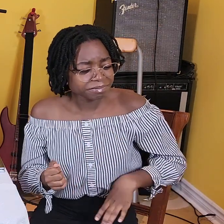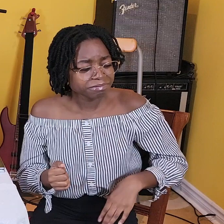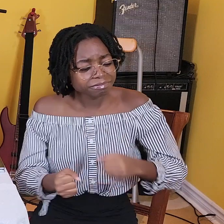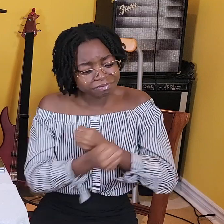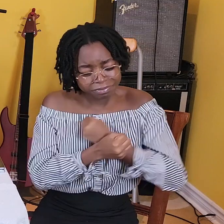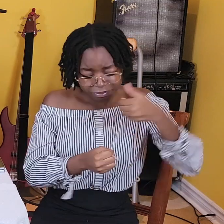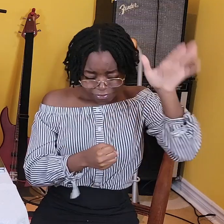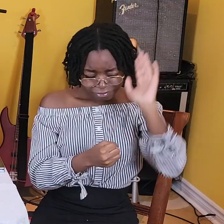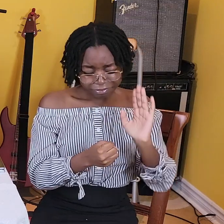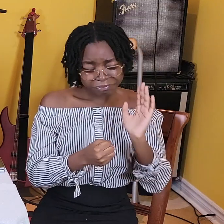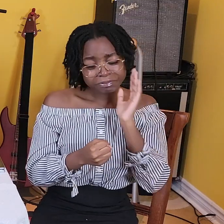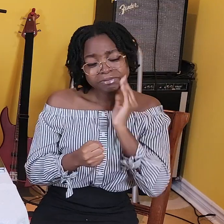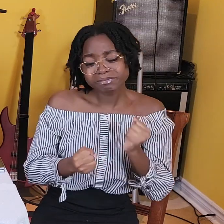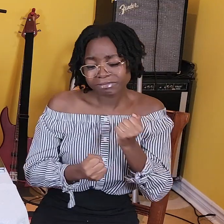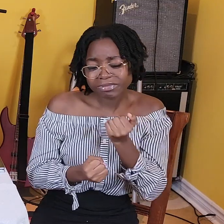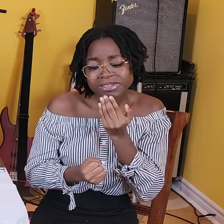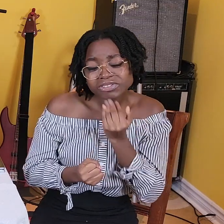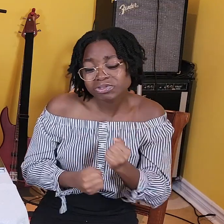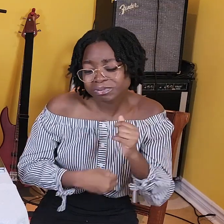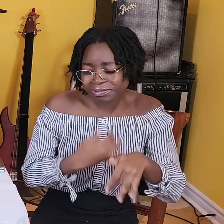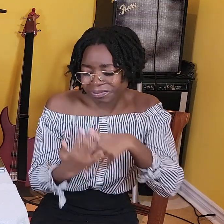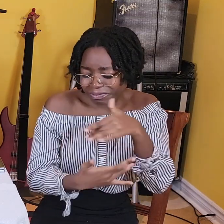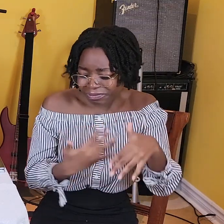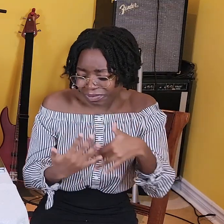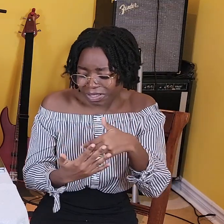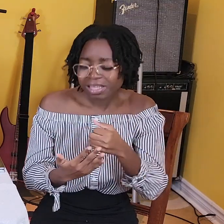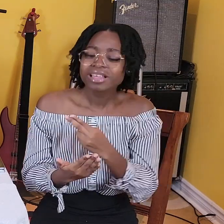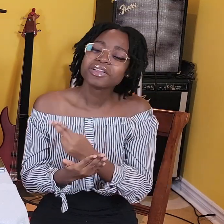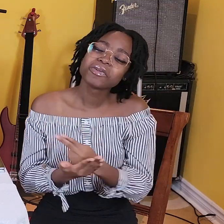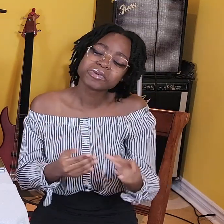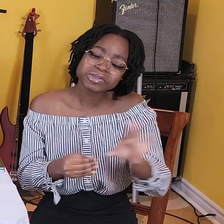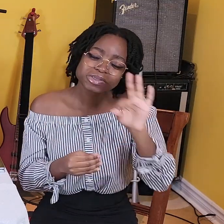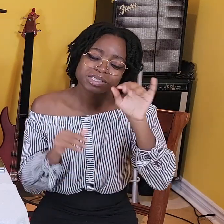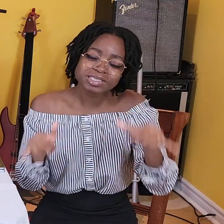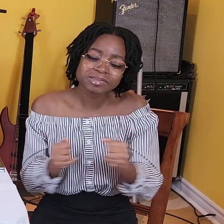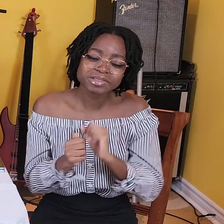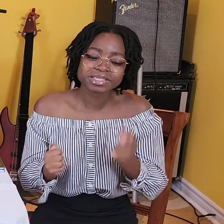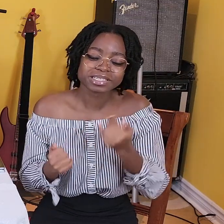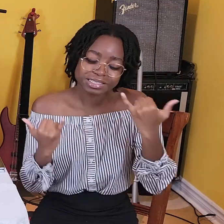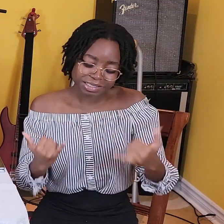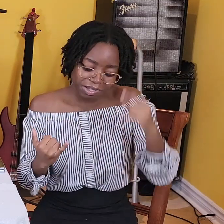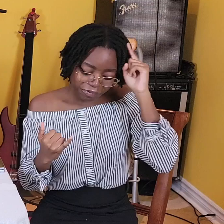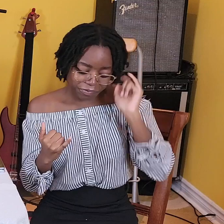sweet fellowship of the Holy Spirit be with us all now and forevermore.